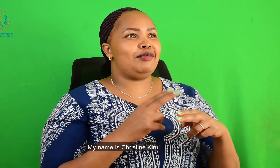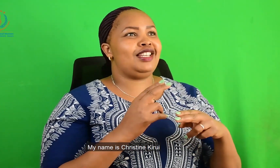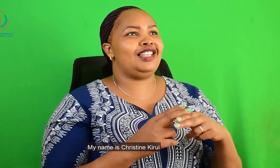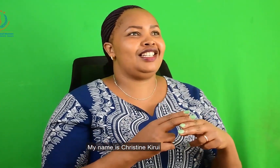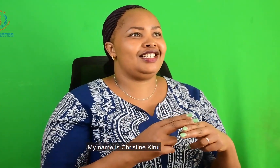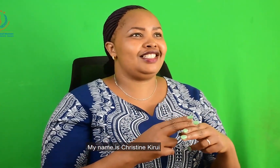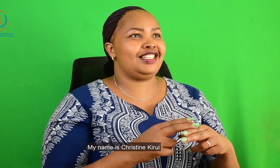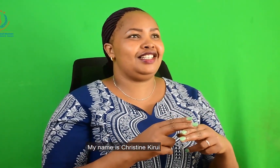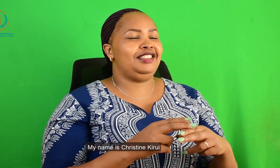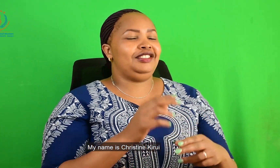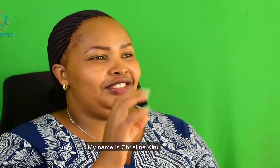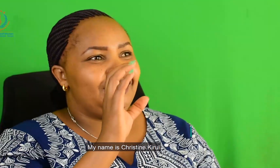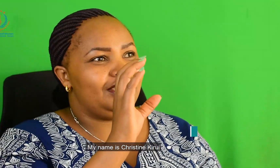My name